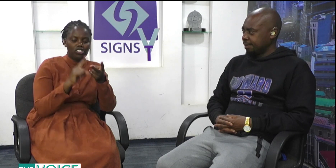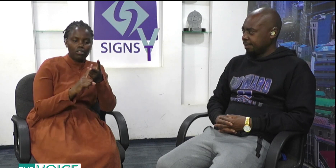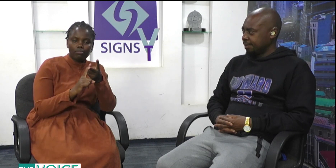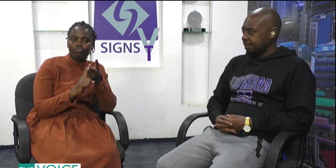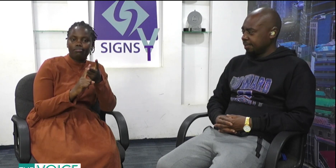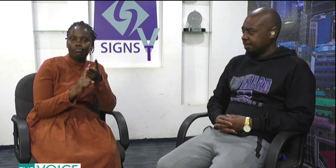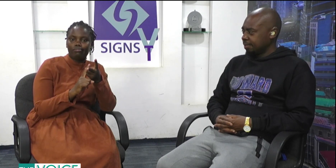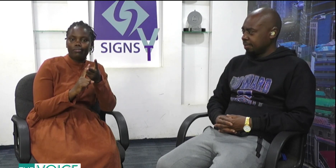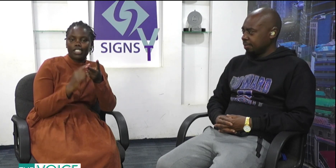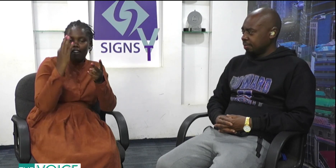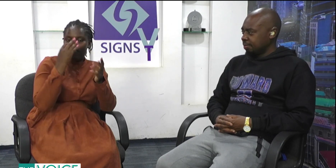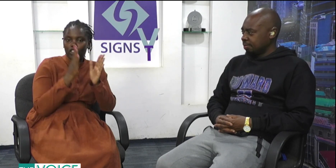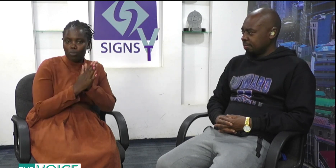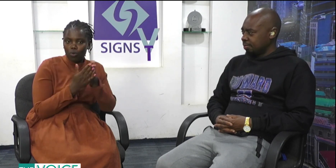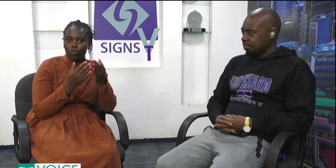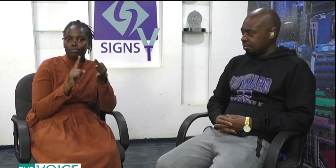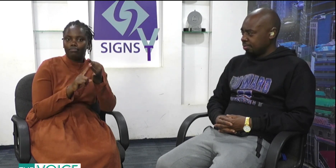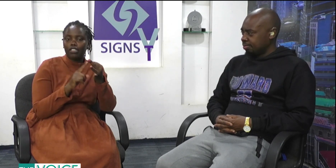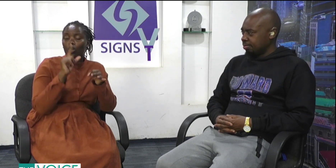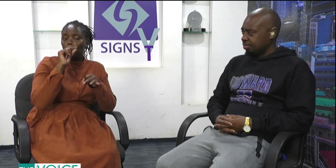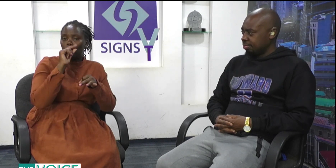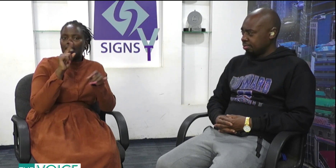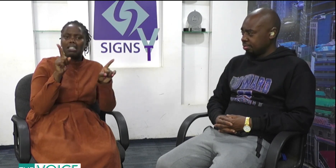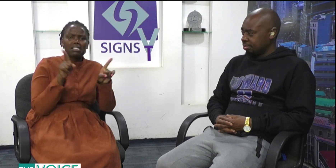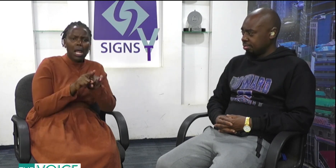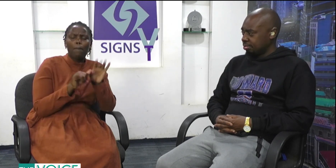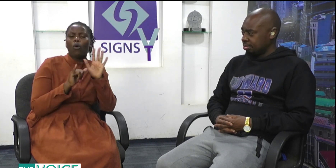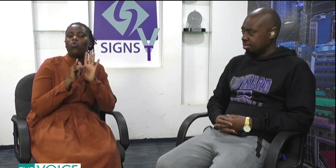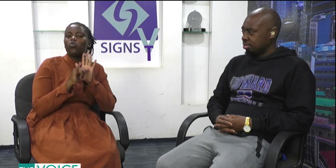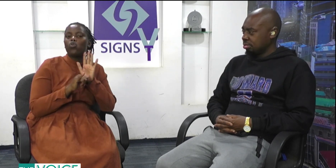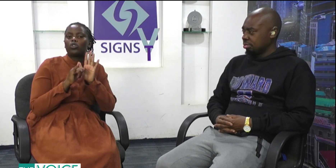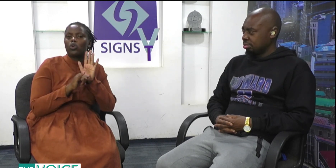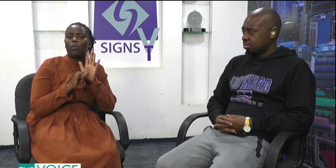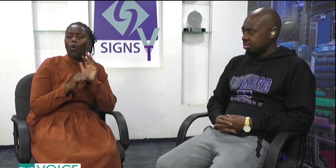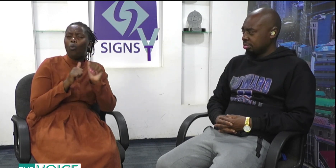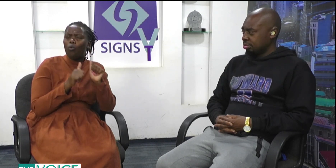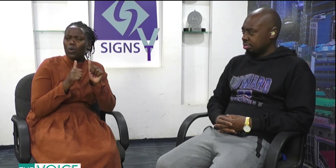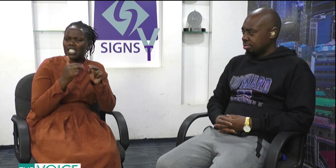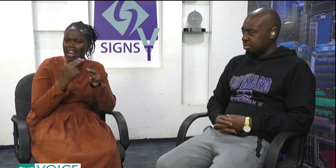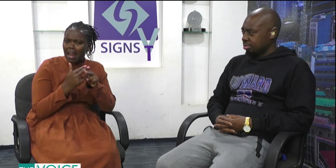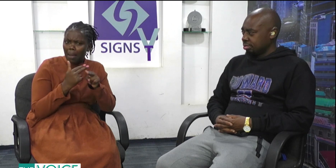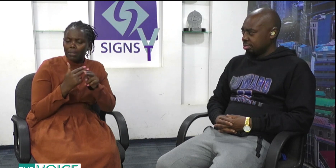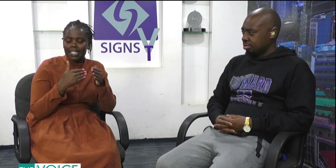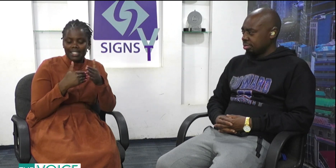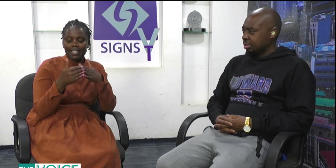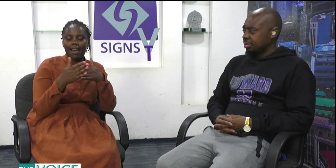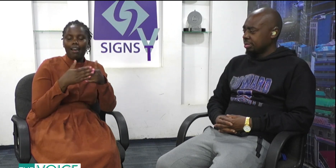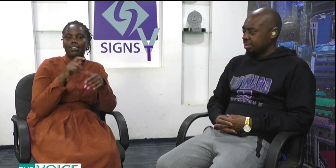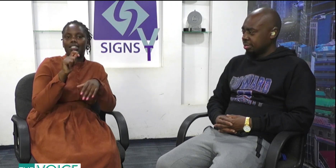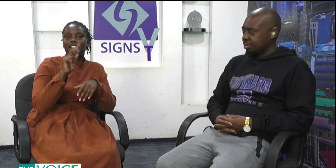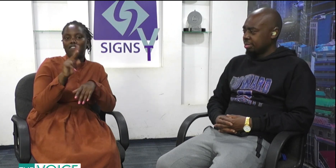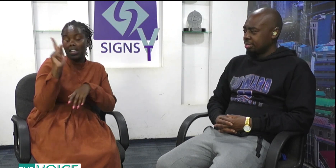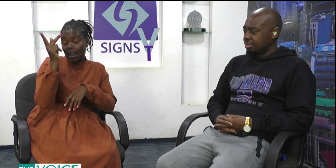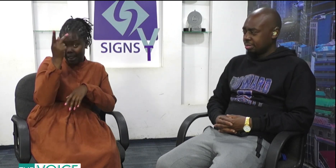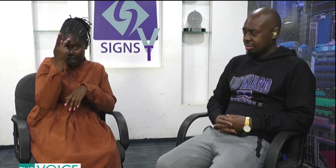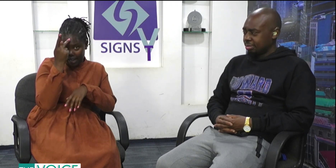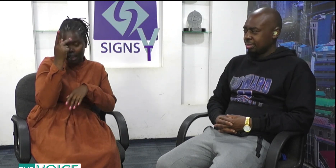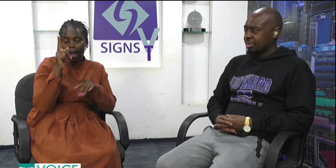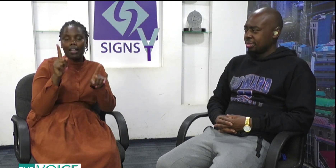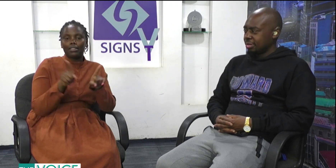Now, you can also find us on social media platforms. We have Facebook, Twitter, and YouTube. And the name is Science